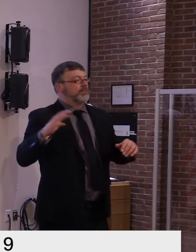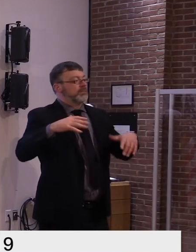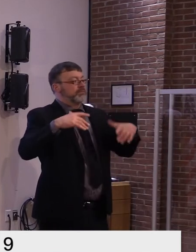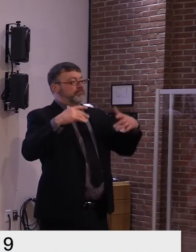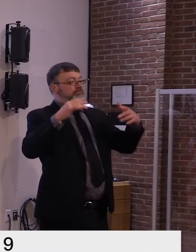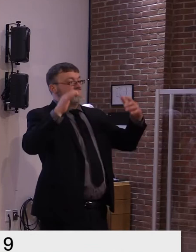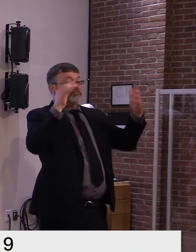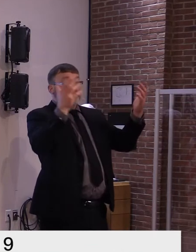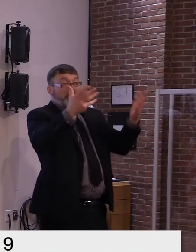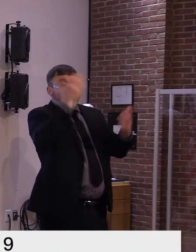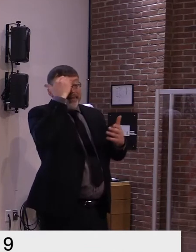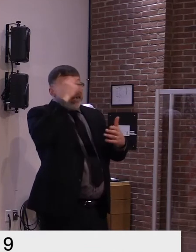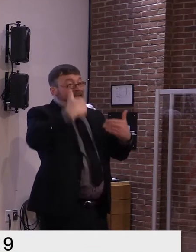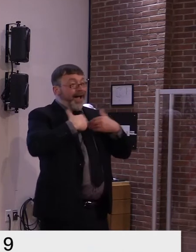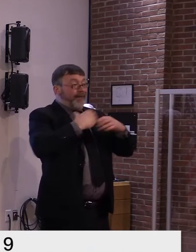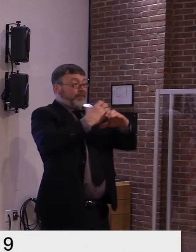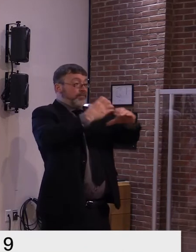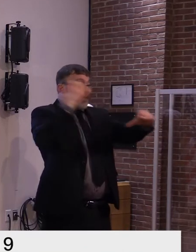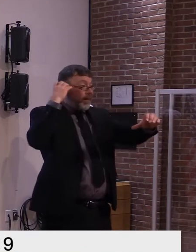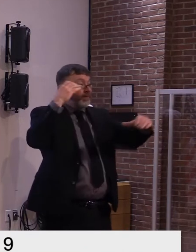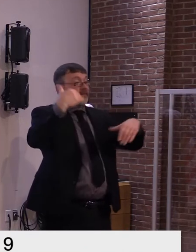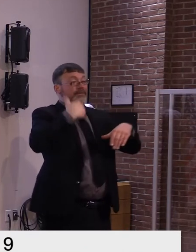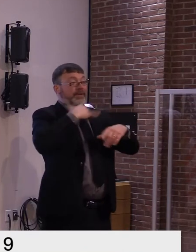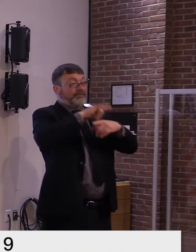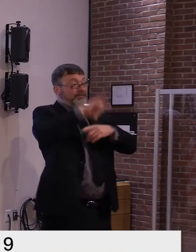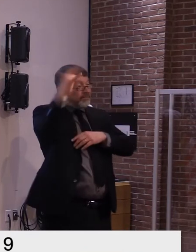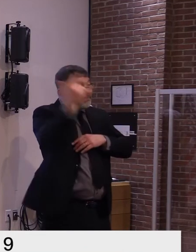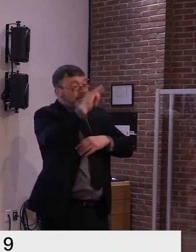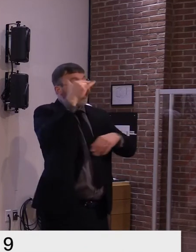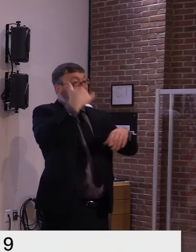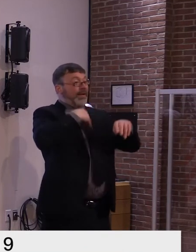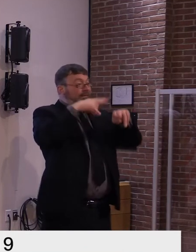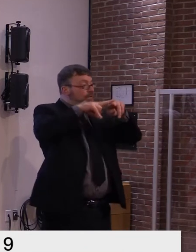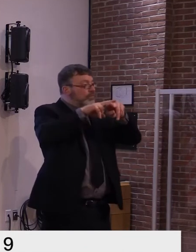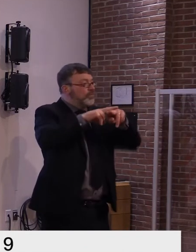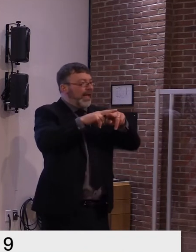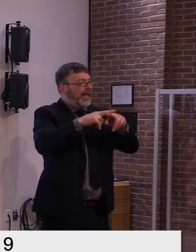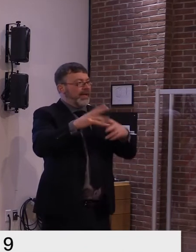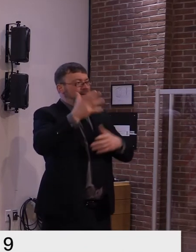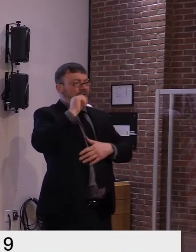right now, those modes of transportation are all still functional.